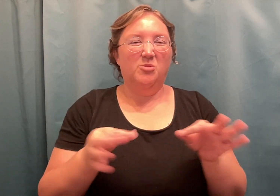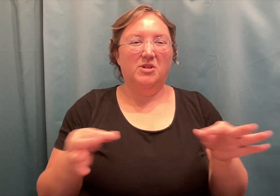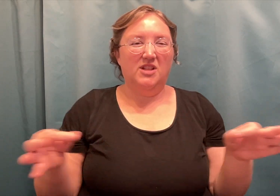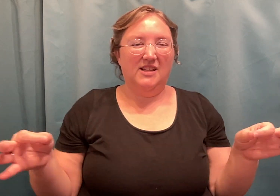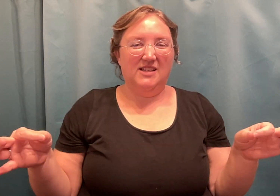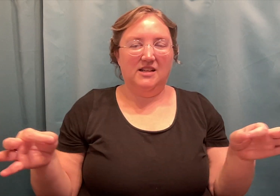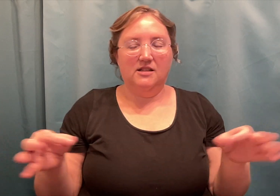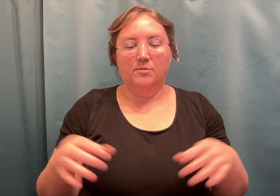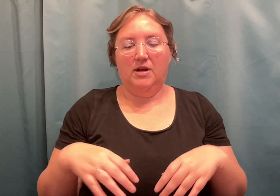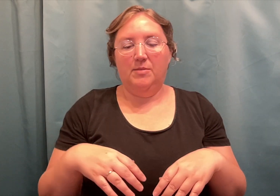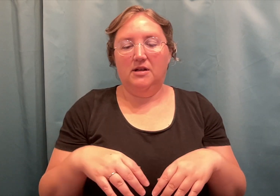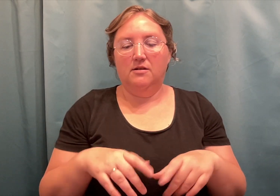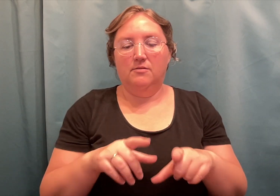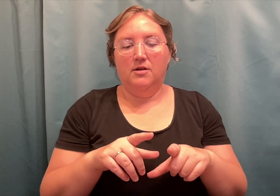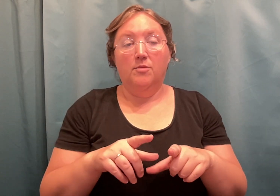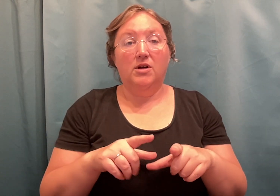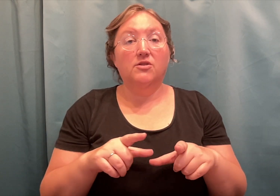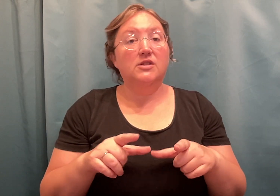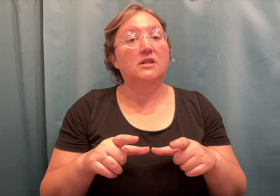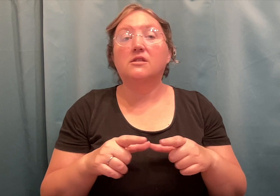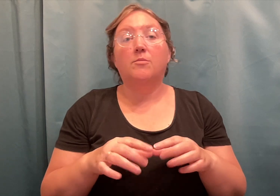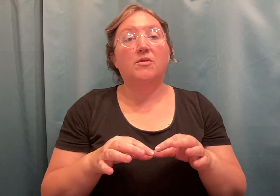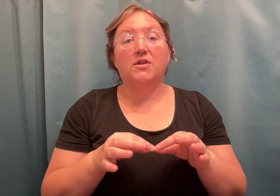much like sentence in my opinion, but you'll see some of the